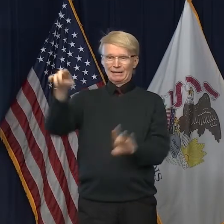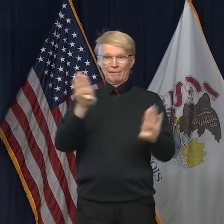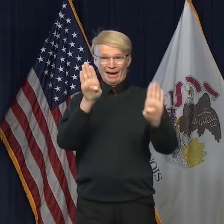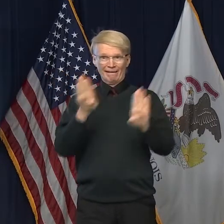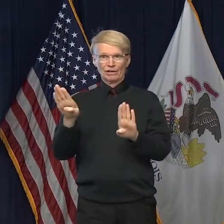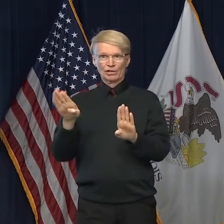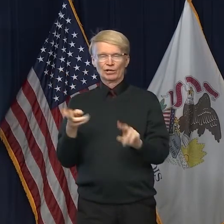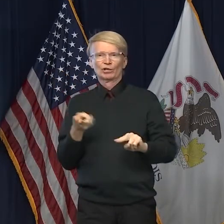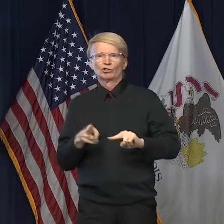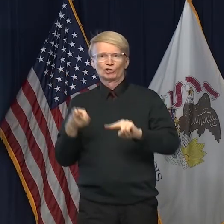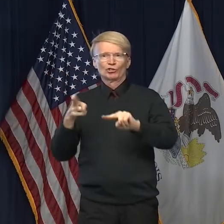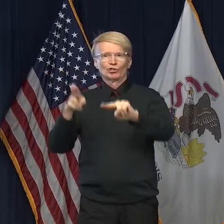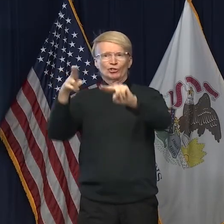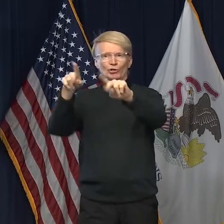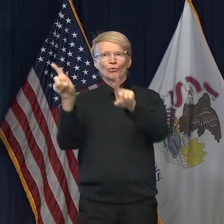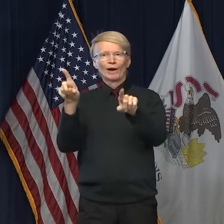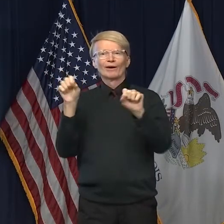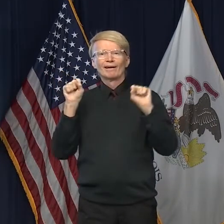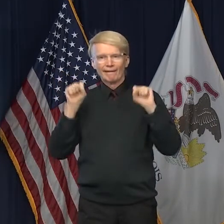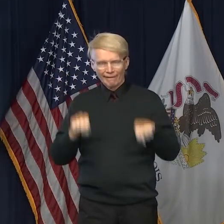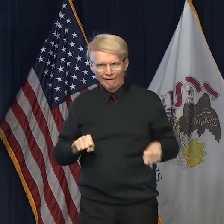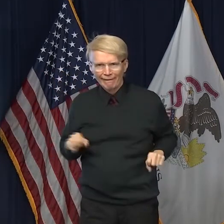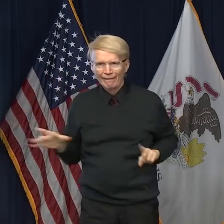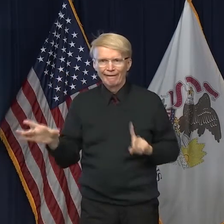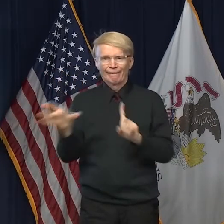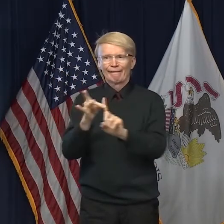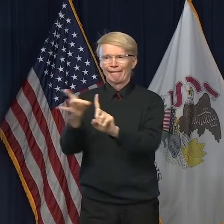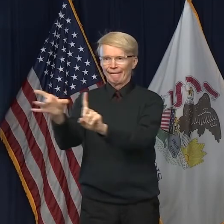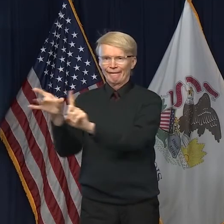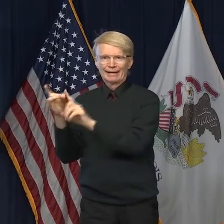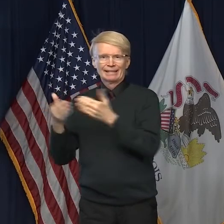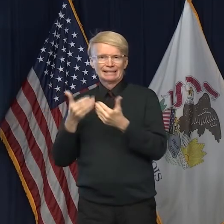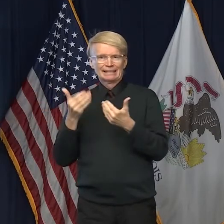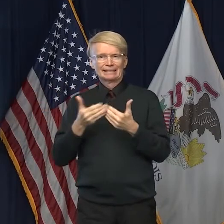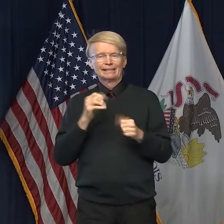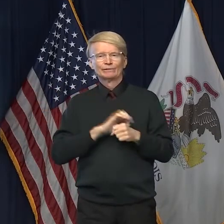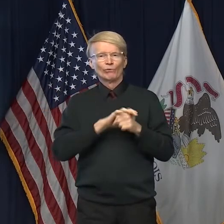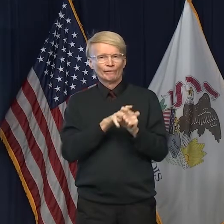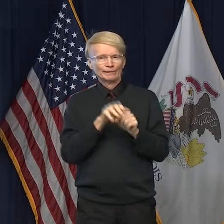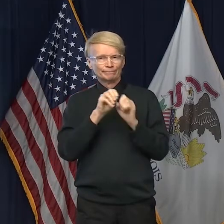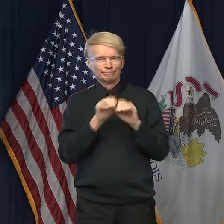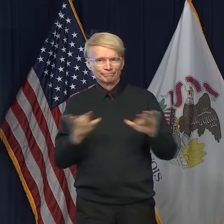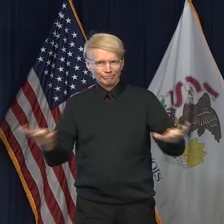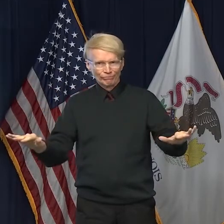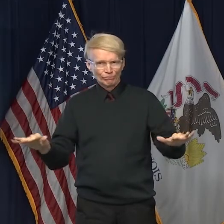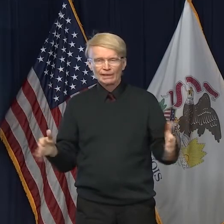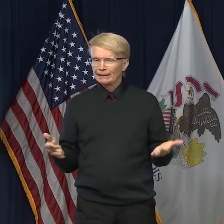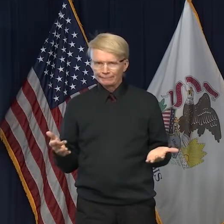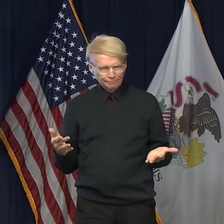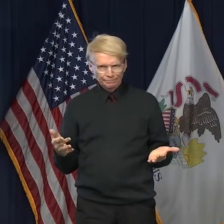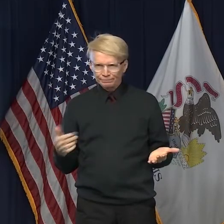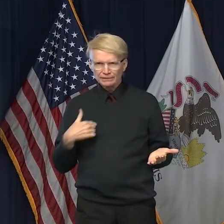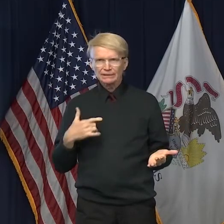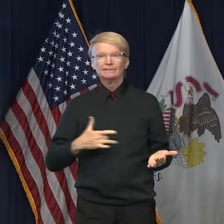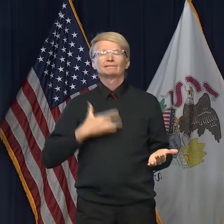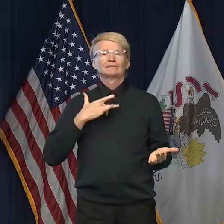an amplification point for transmission of the virus. I feel terrible for